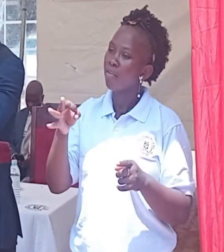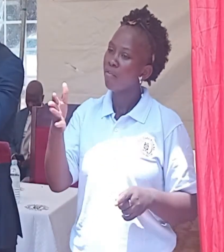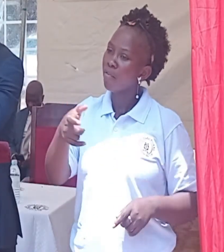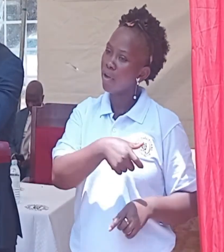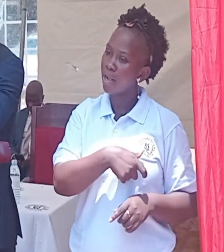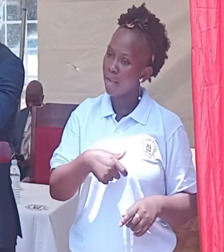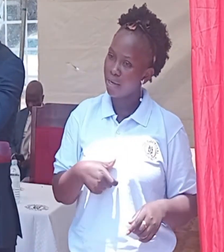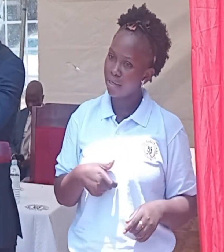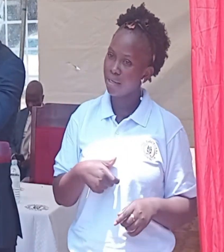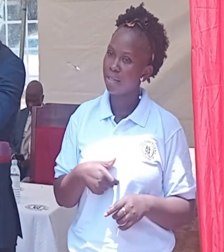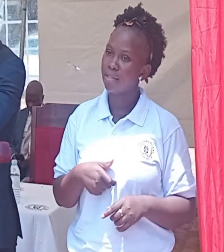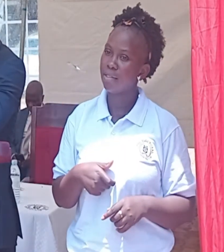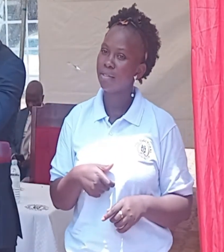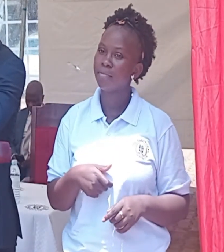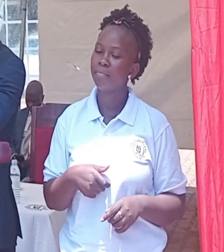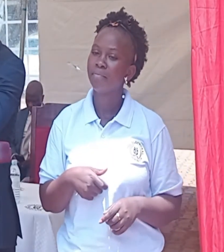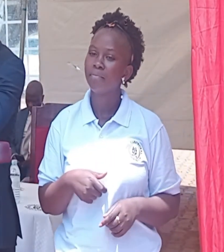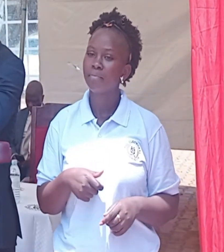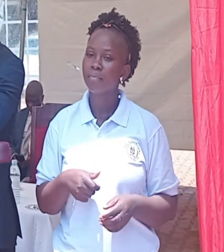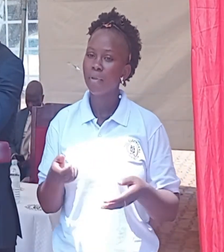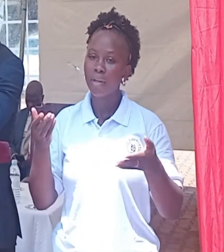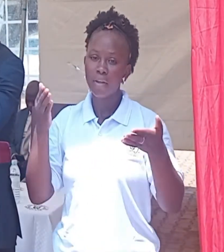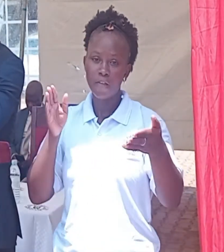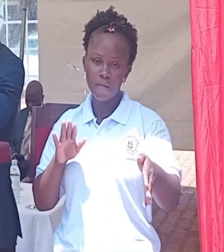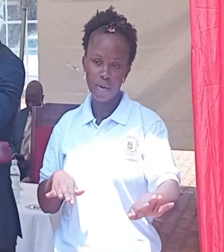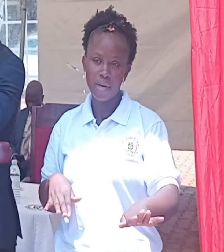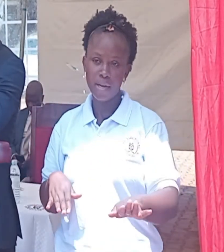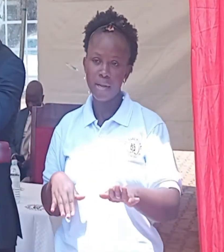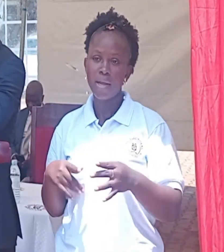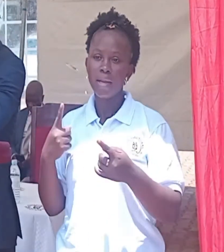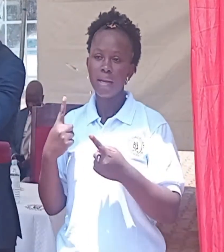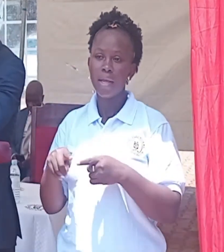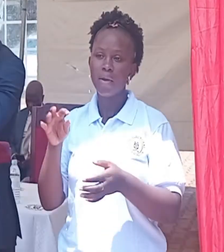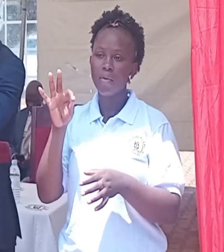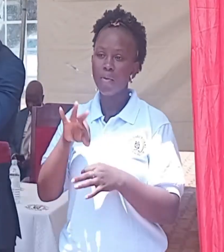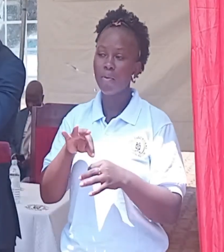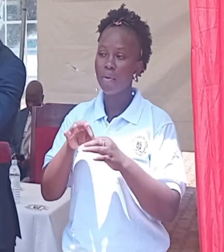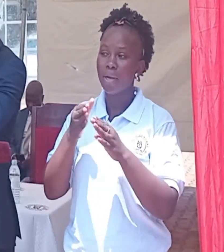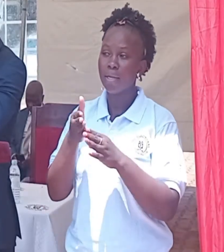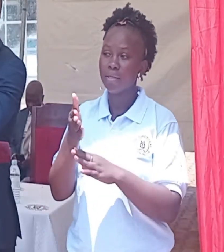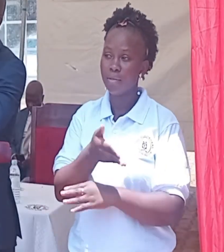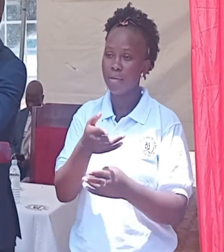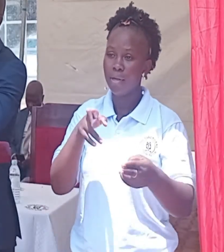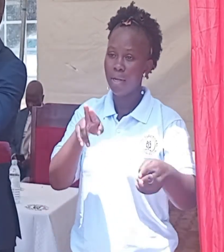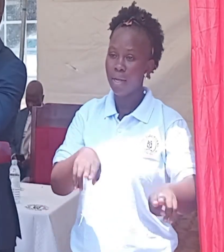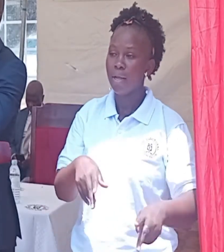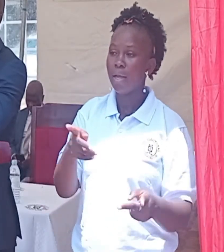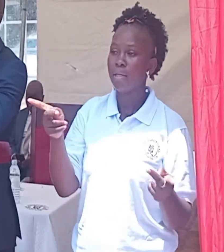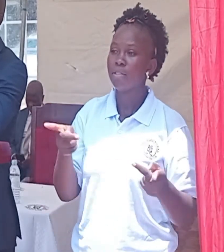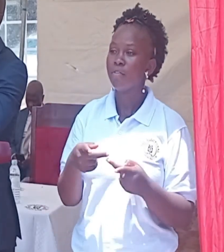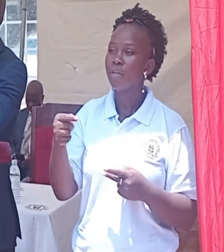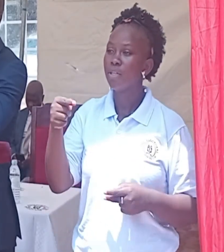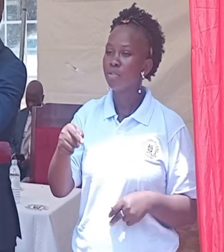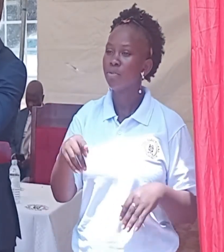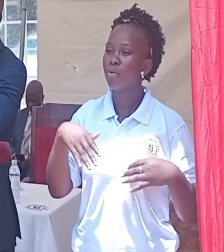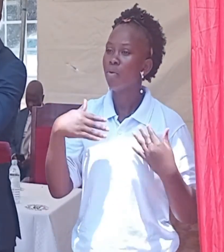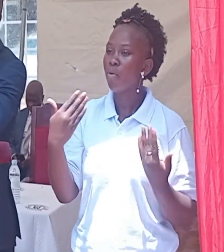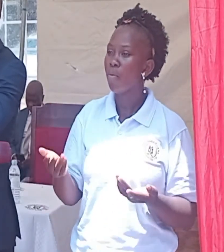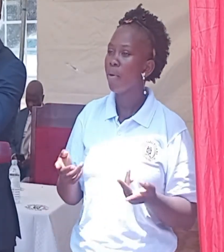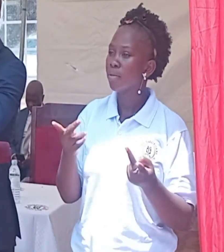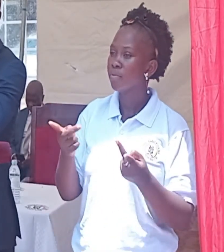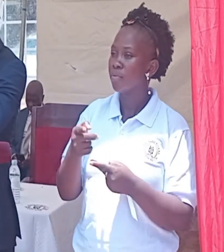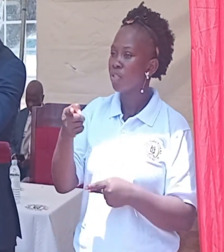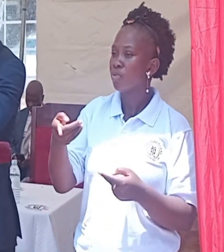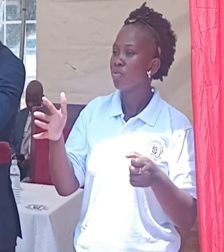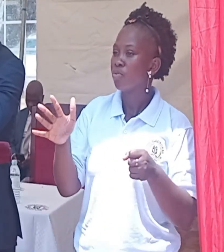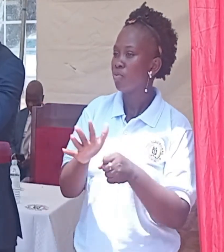candidate yenna nga afudde naye ng'okulonda tekunabeerawo, ekifo ekyo oba omwanya ogwo tulina